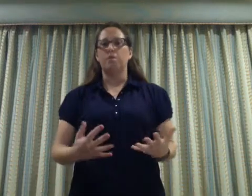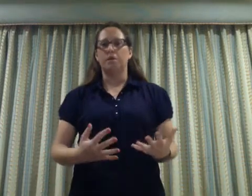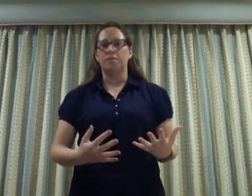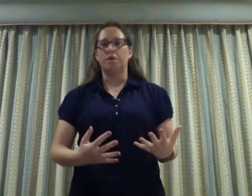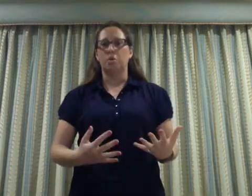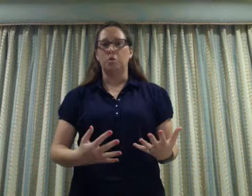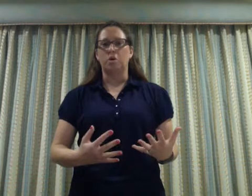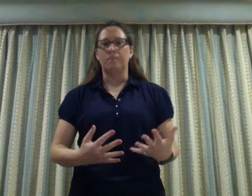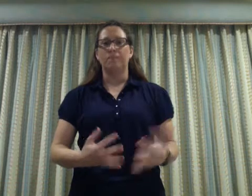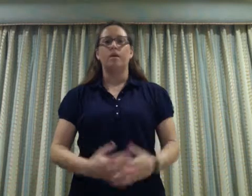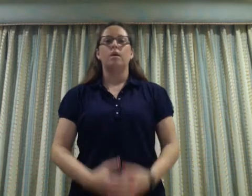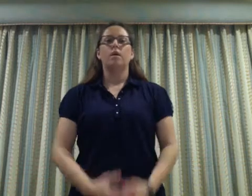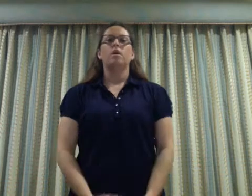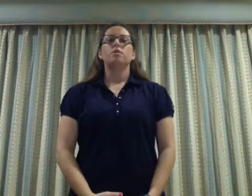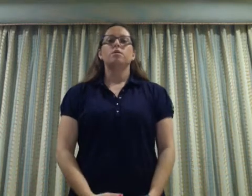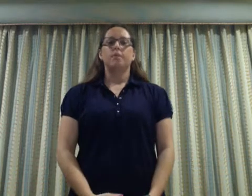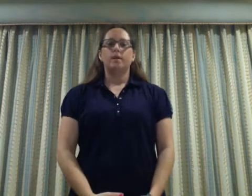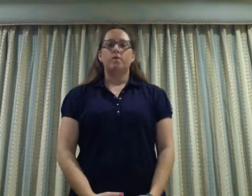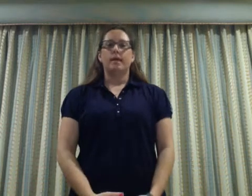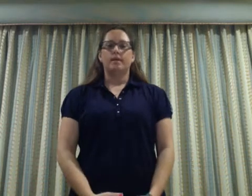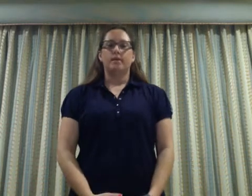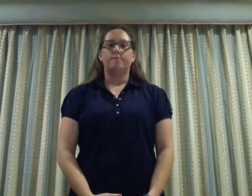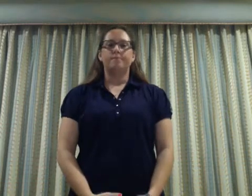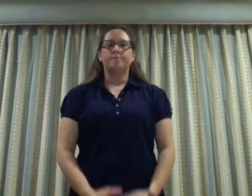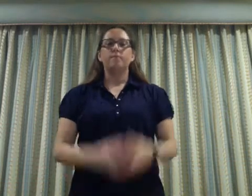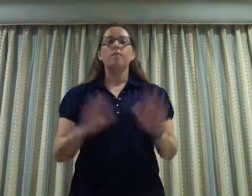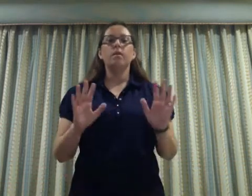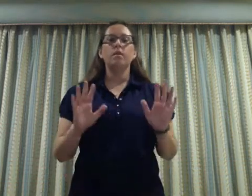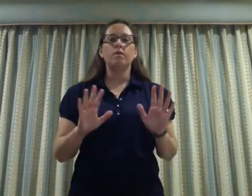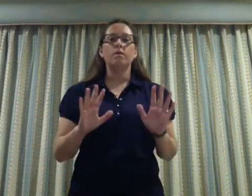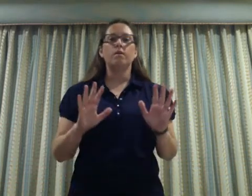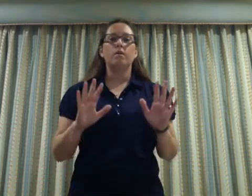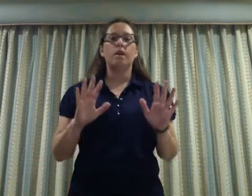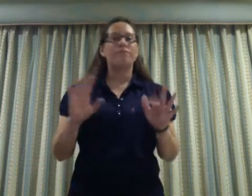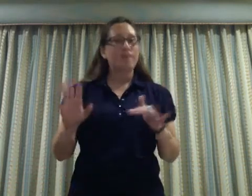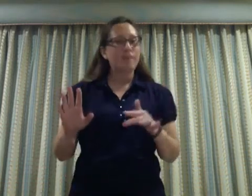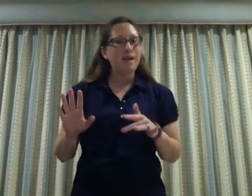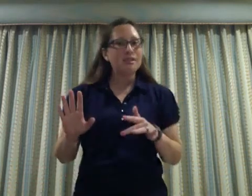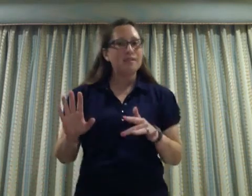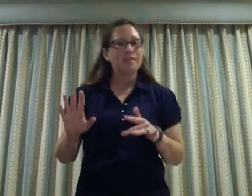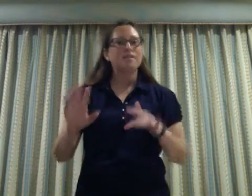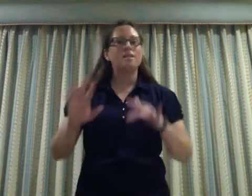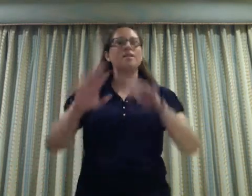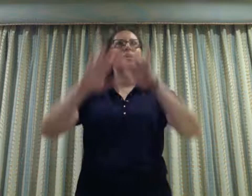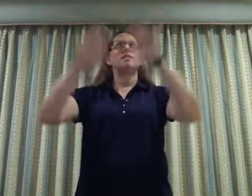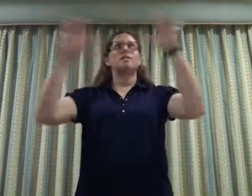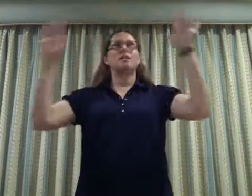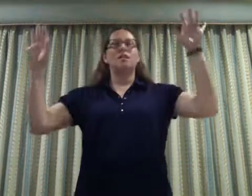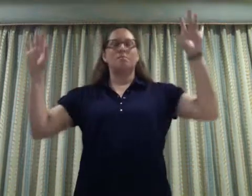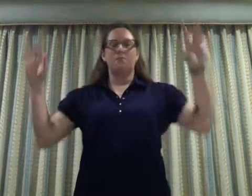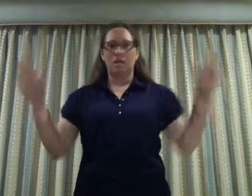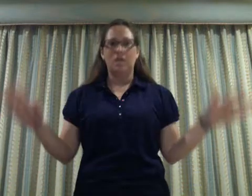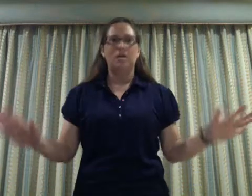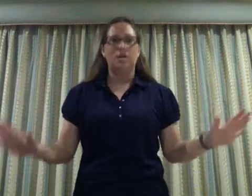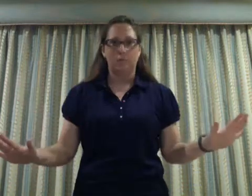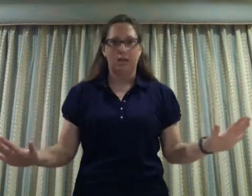little bit cooler. So we go to Alaska, and Fairbanks is in the middle of nowhere,